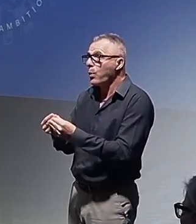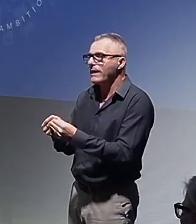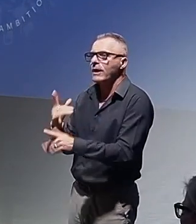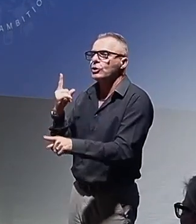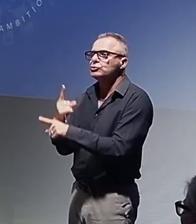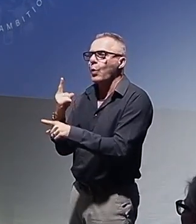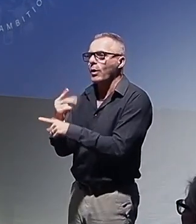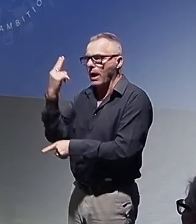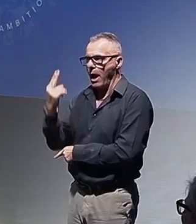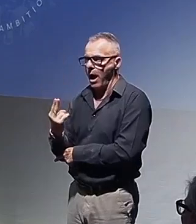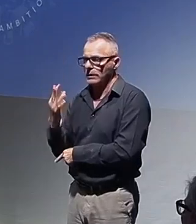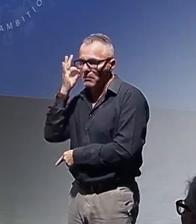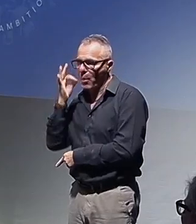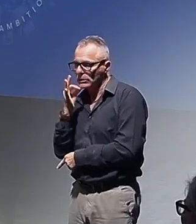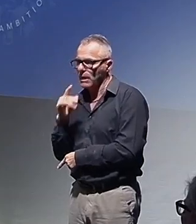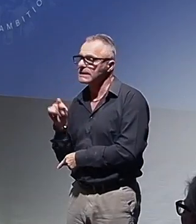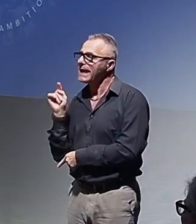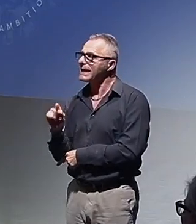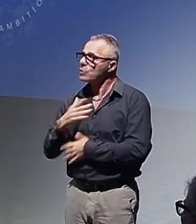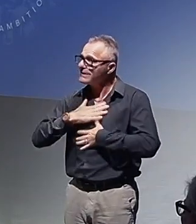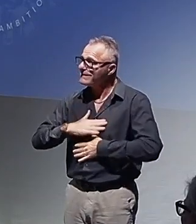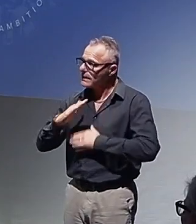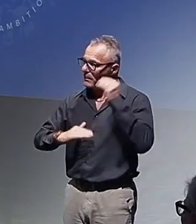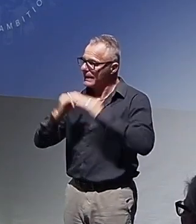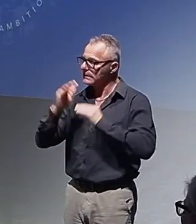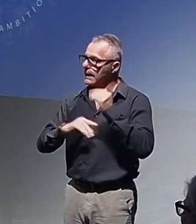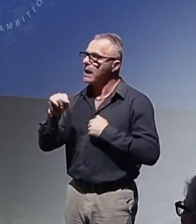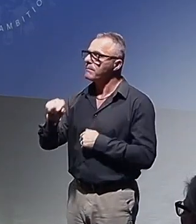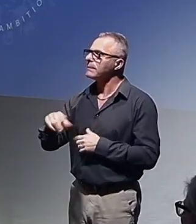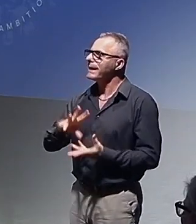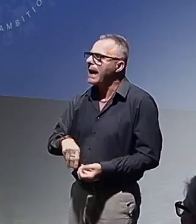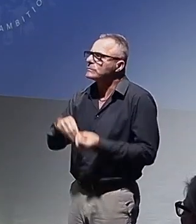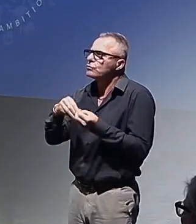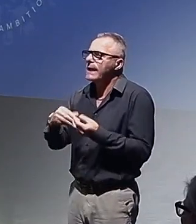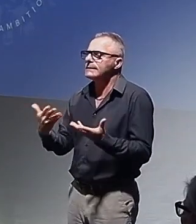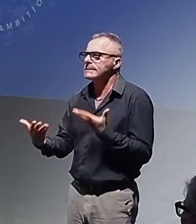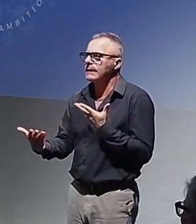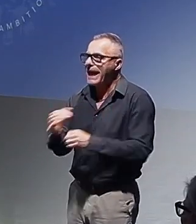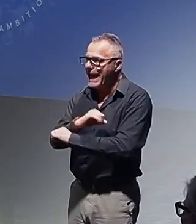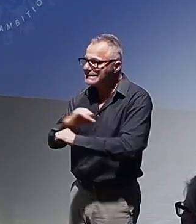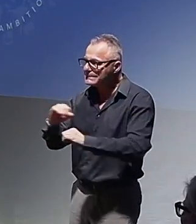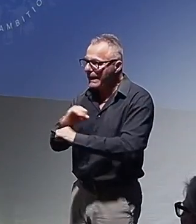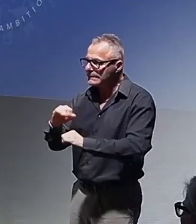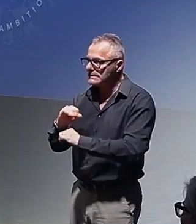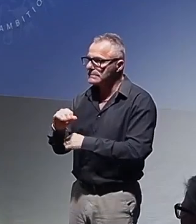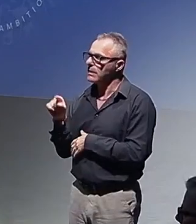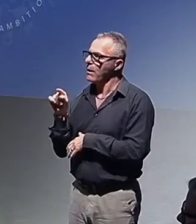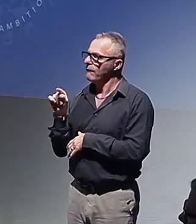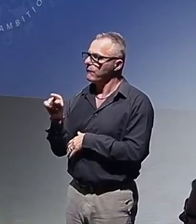Art. It's just not a physical building. I'm creating a space